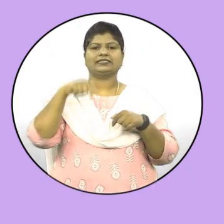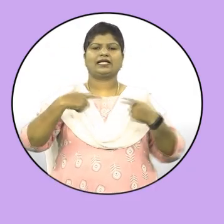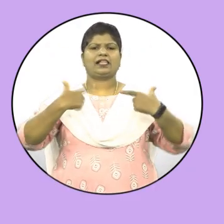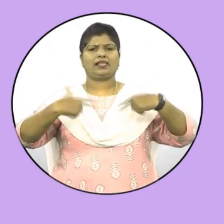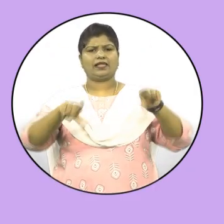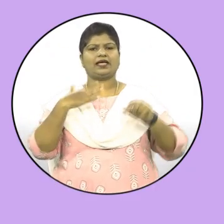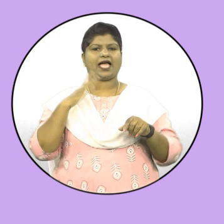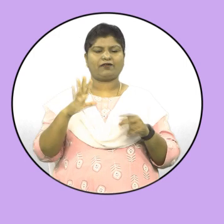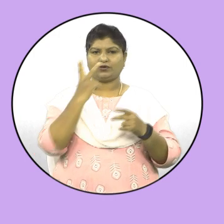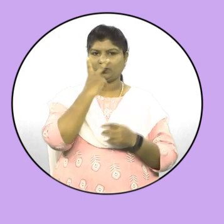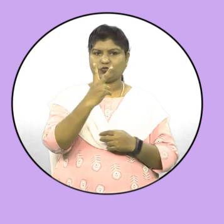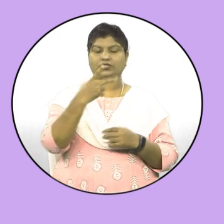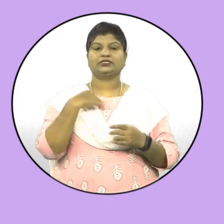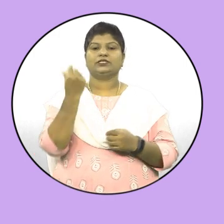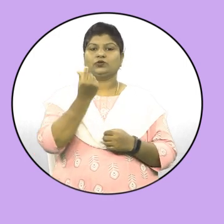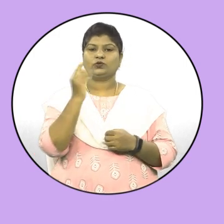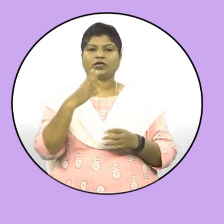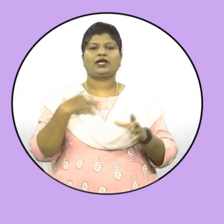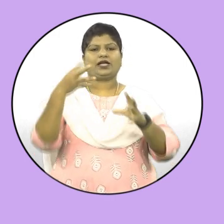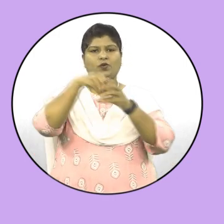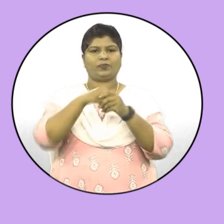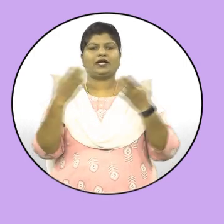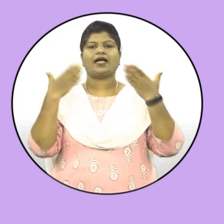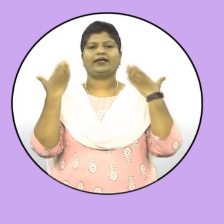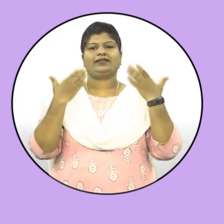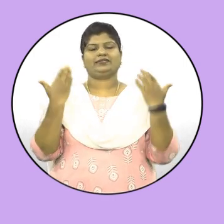the uses and the composition of air.